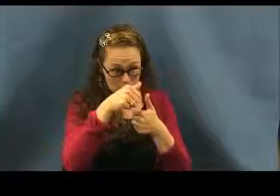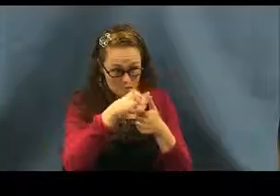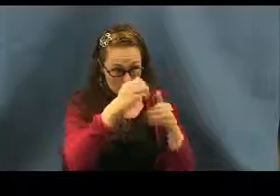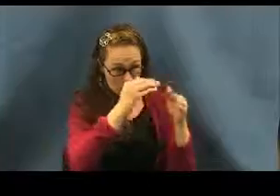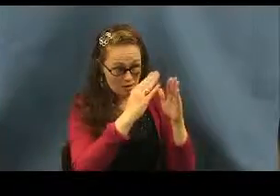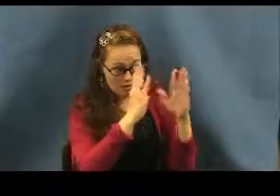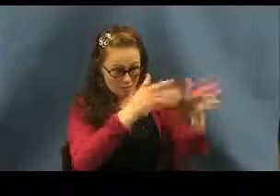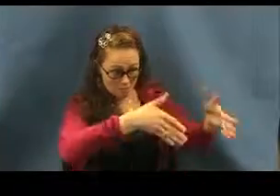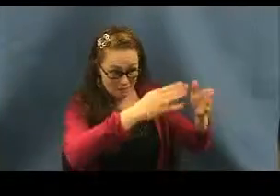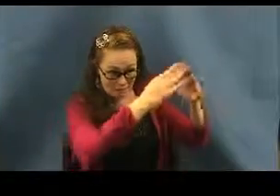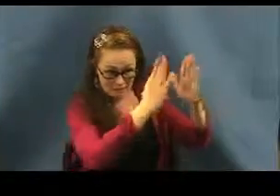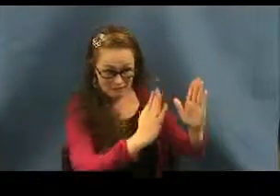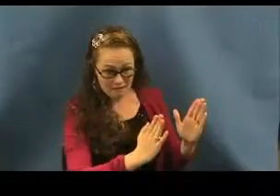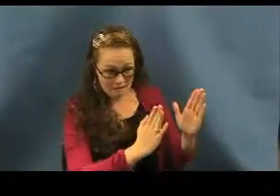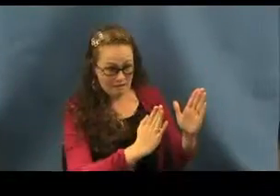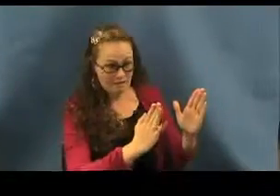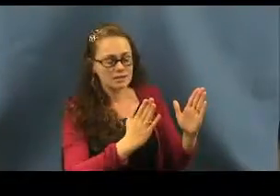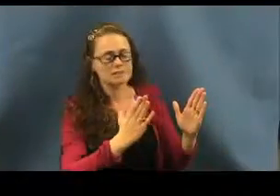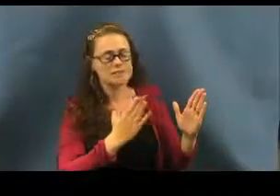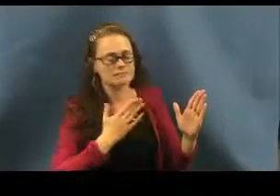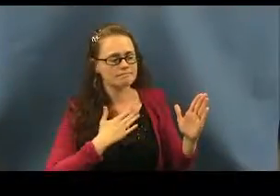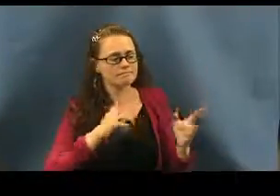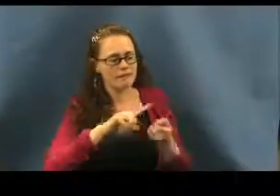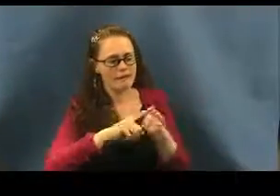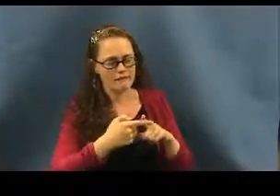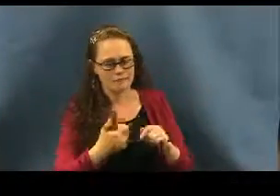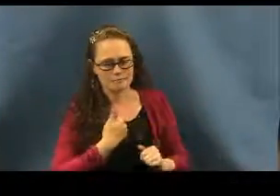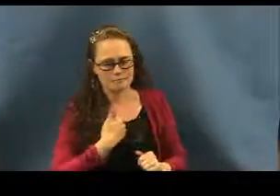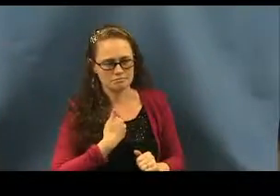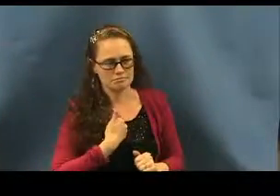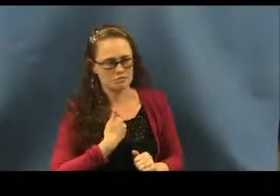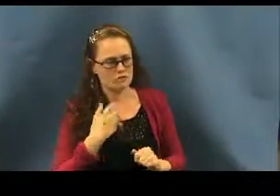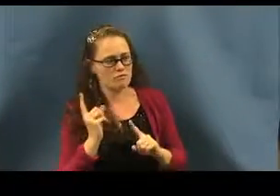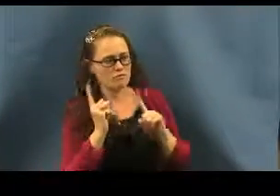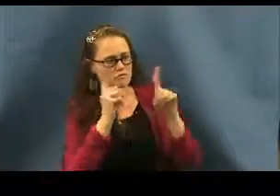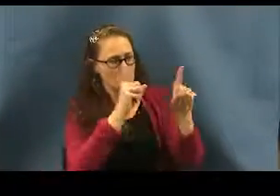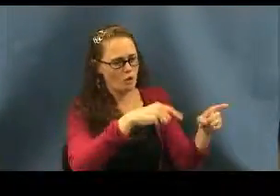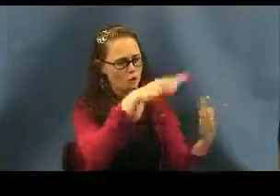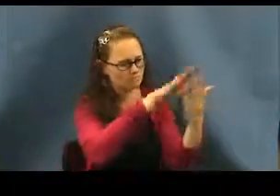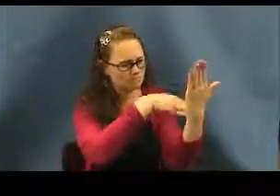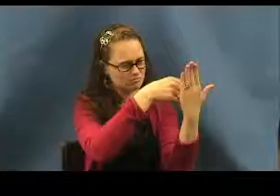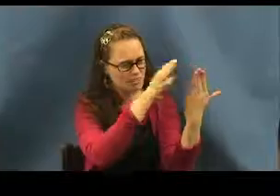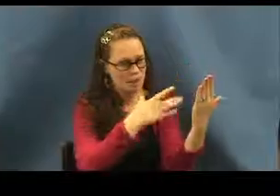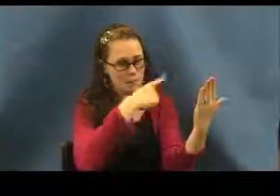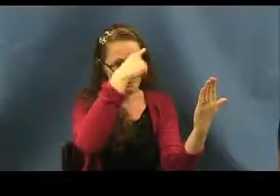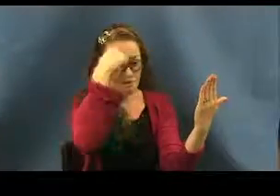chalkboard and stenciled it with a fill-in-the-blank sentence, "Before I die, I want to."